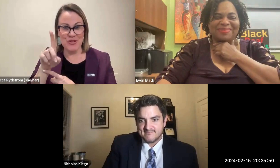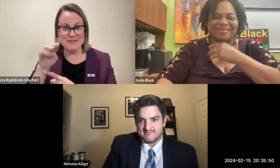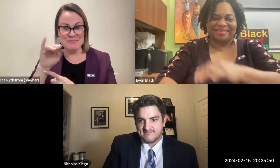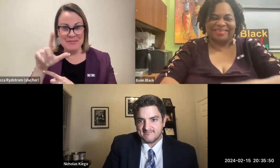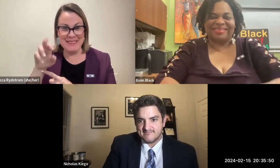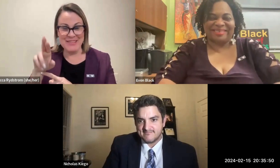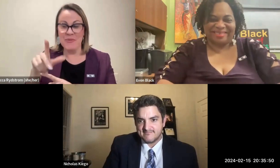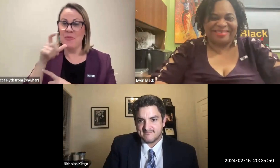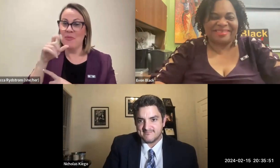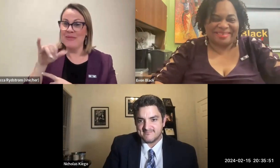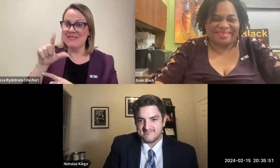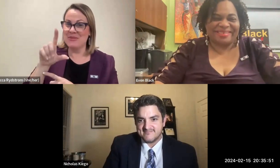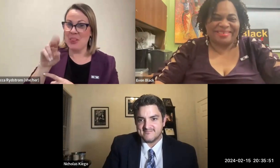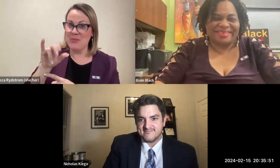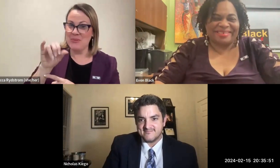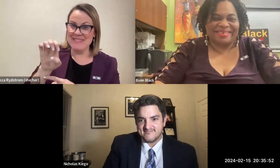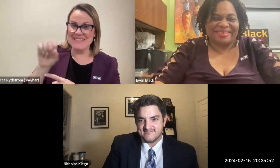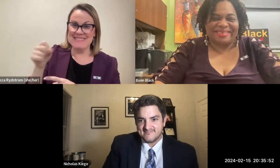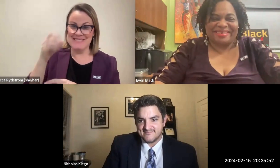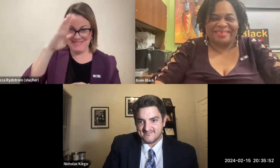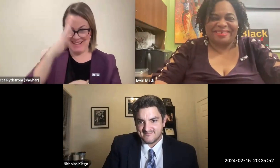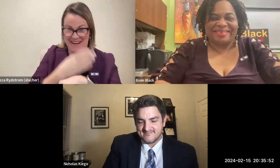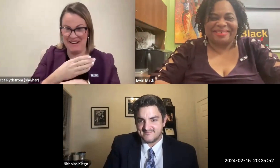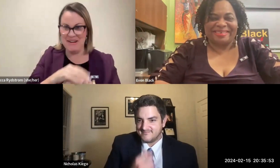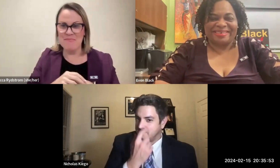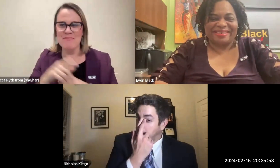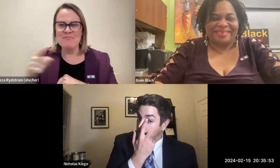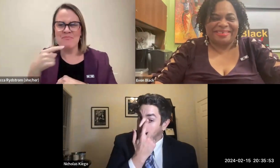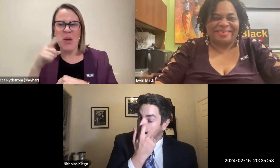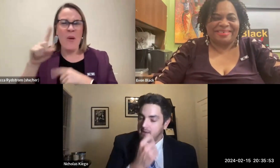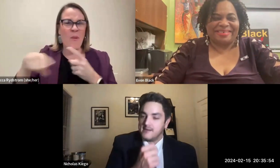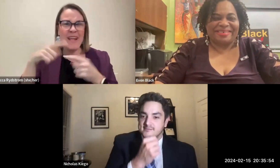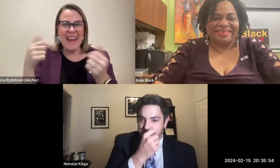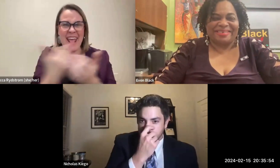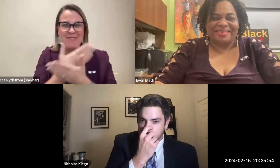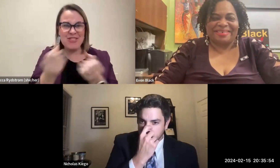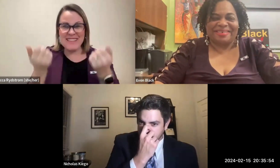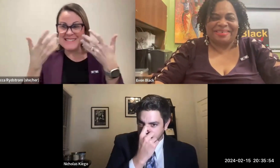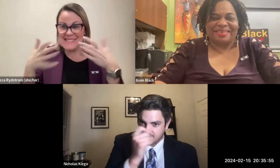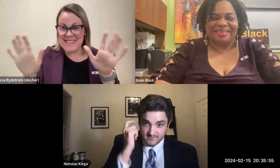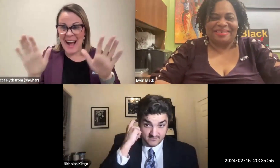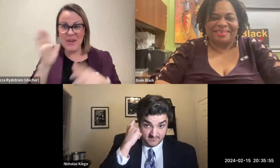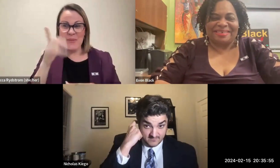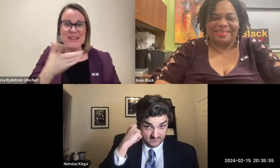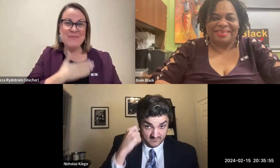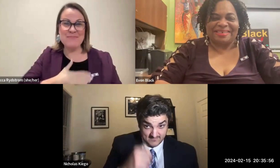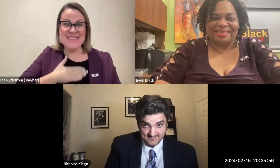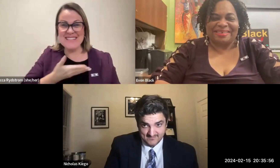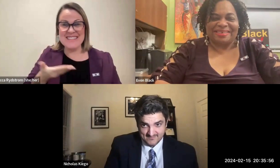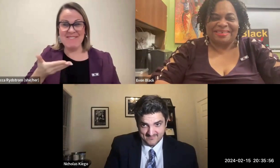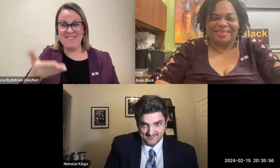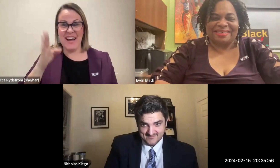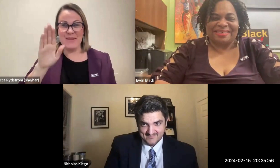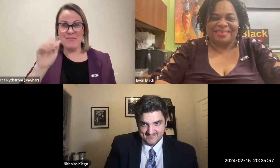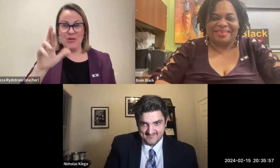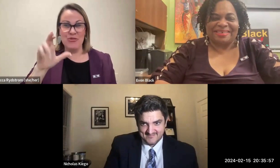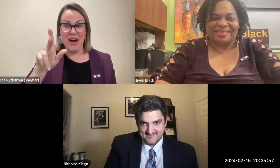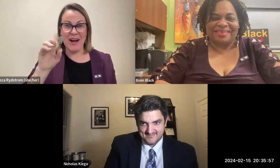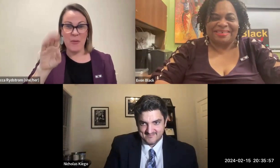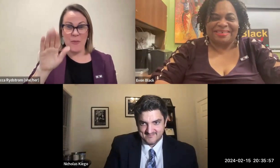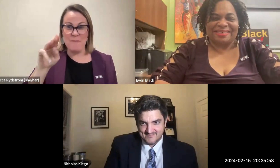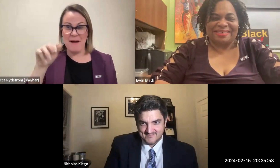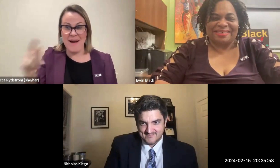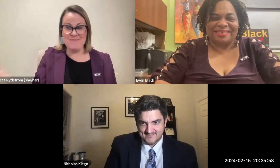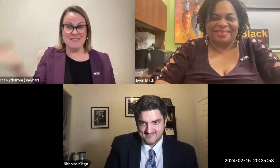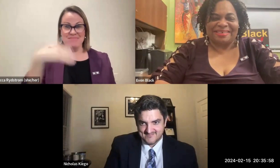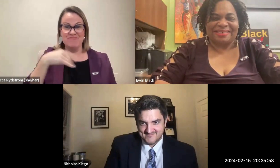This is my favorite question of the evening, and this is from Gerald Miller, Louise B. Miller's son. And he said, when everything is all said and